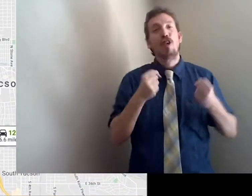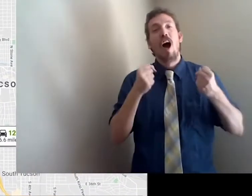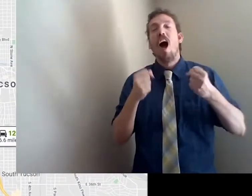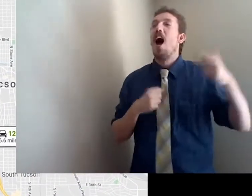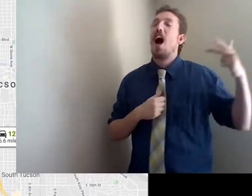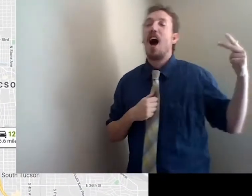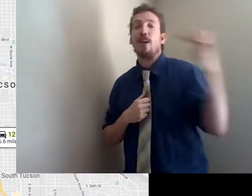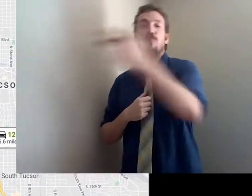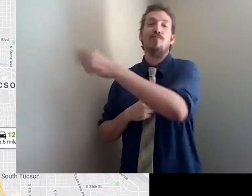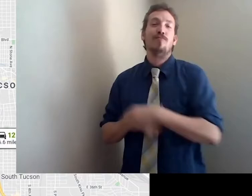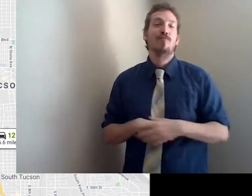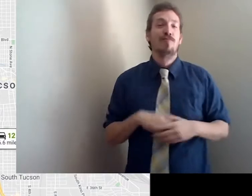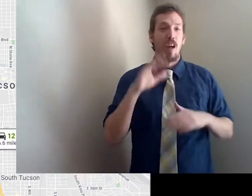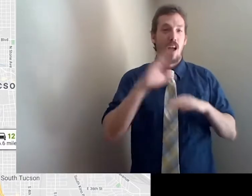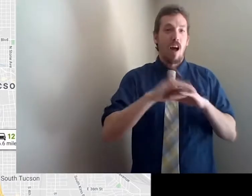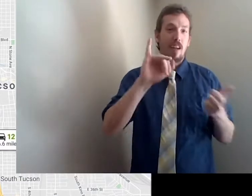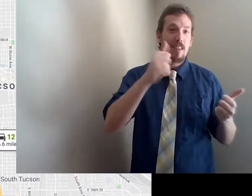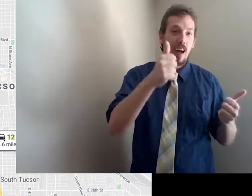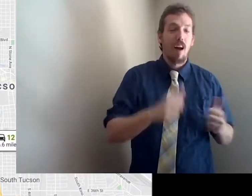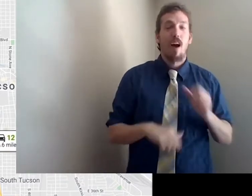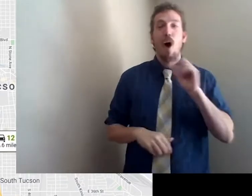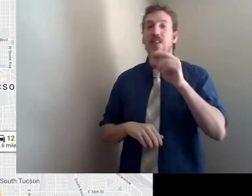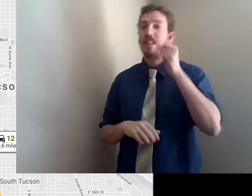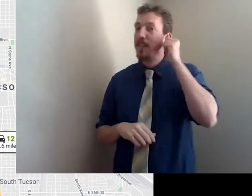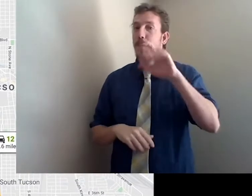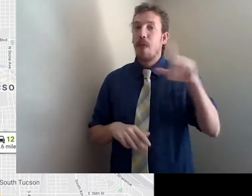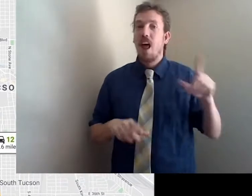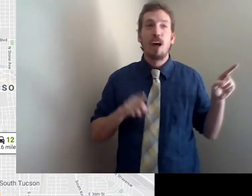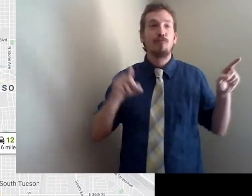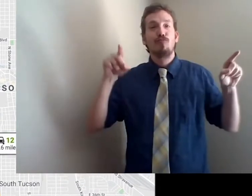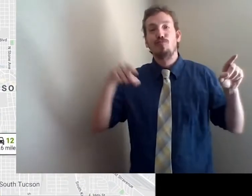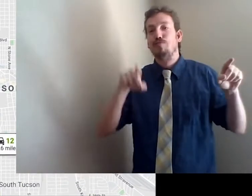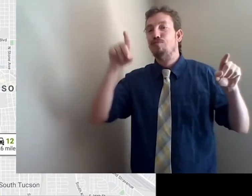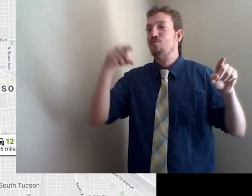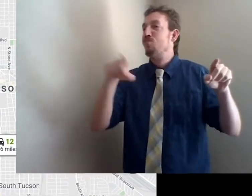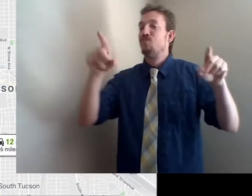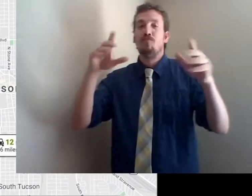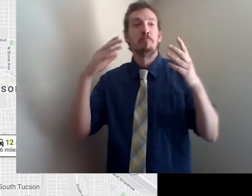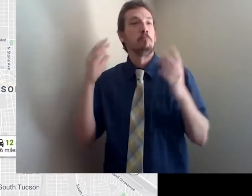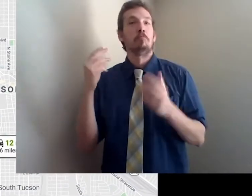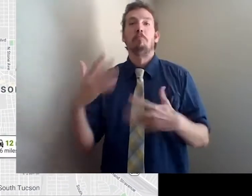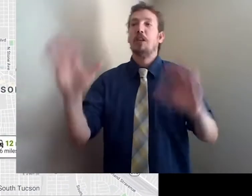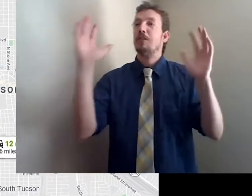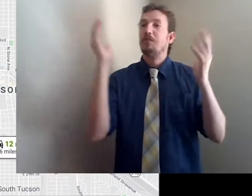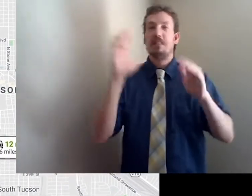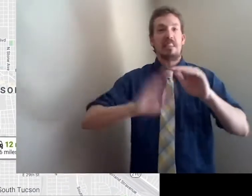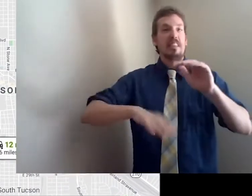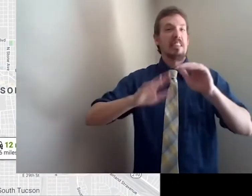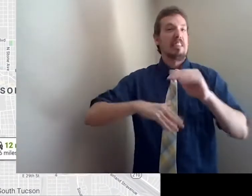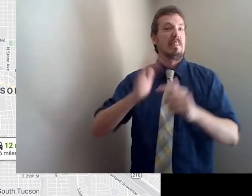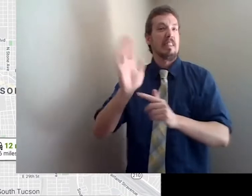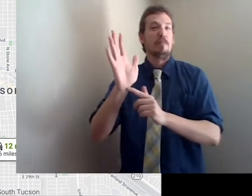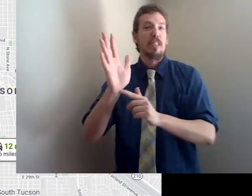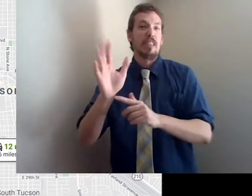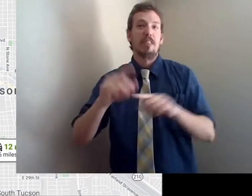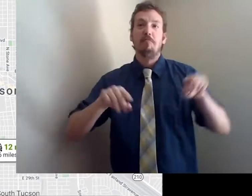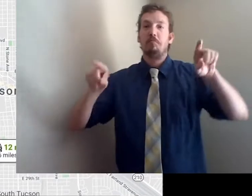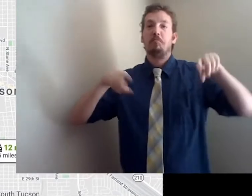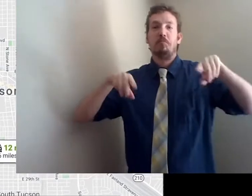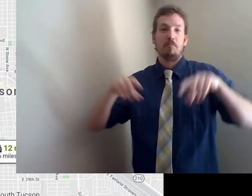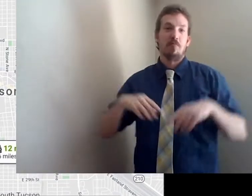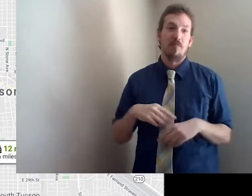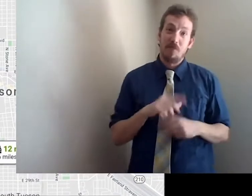campus. And that's about a 4 to 5 mile run. So in car, if you take I-10 or Silver